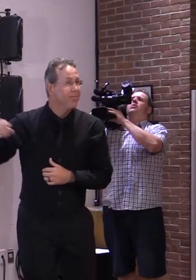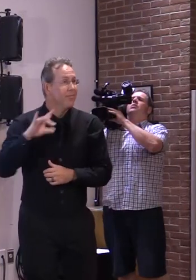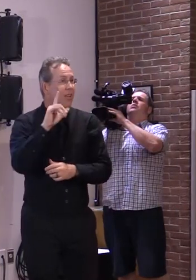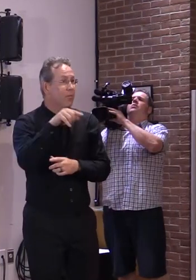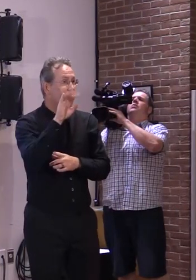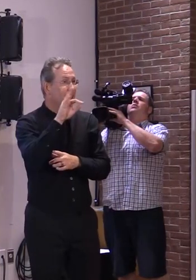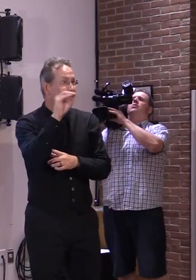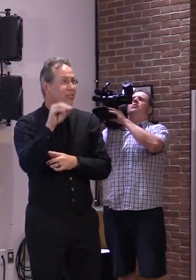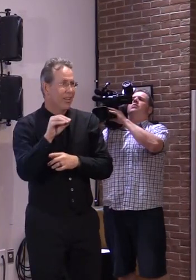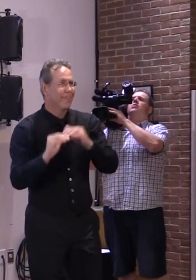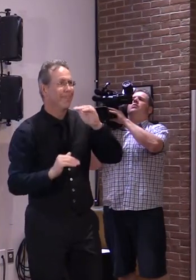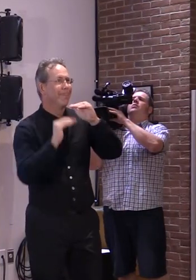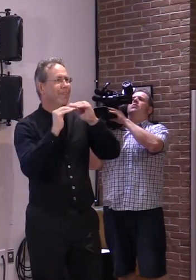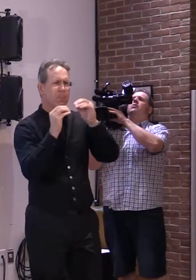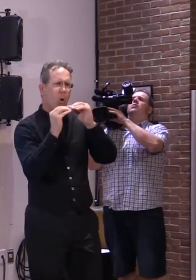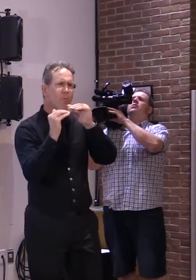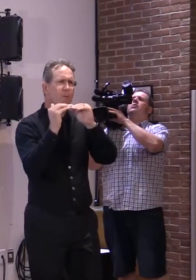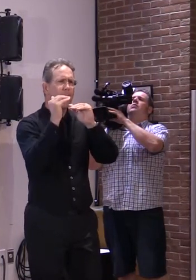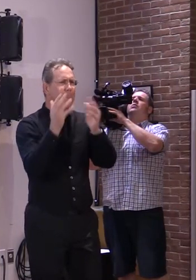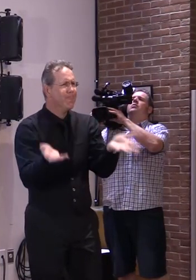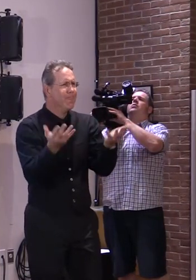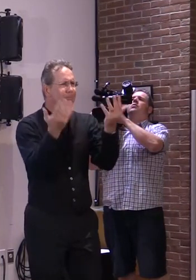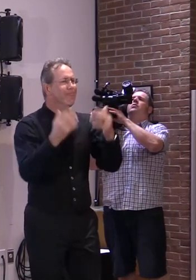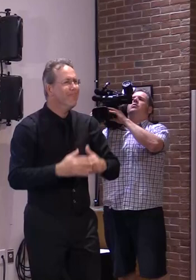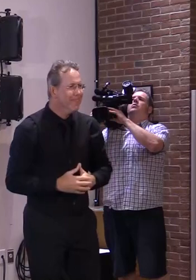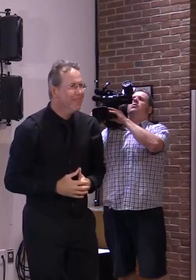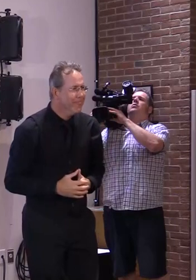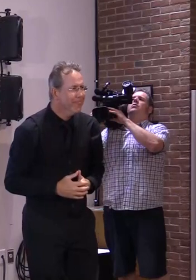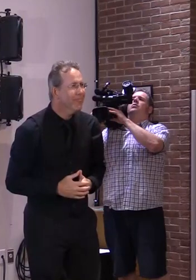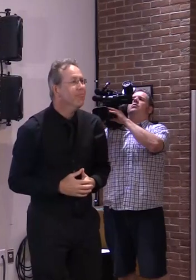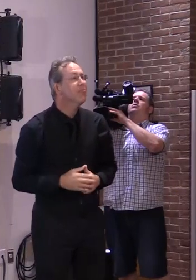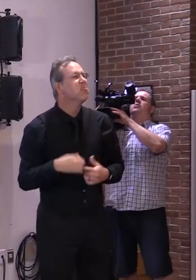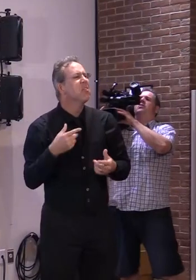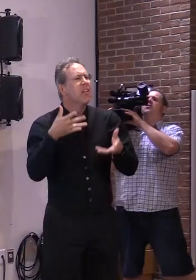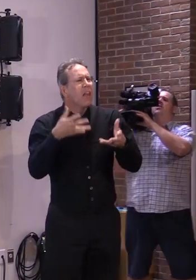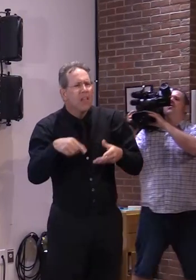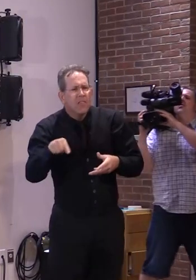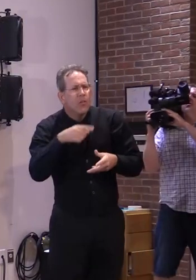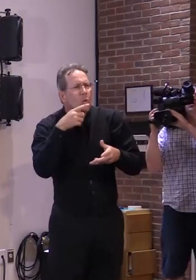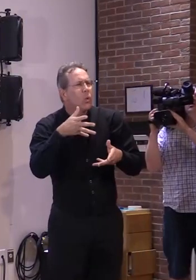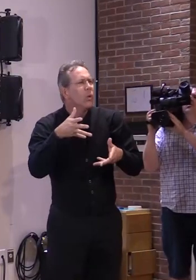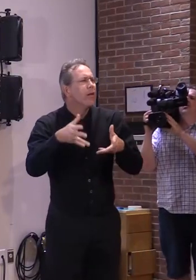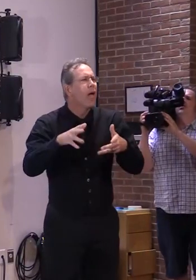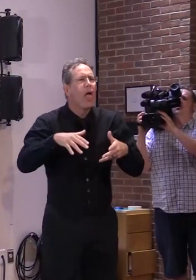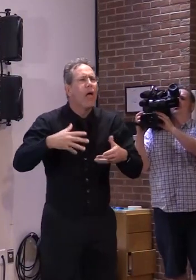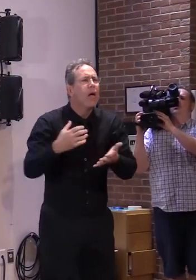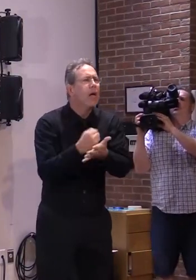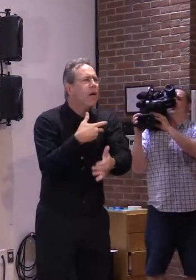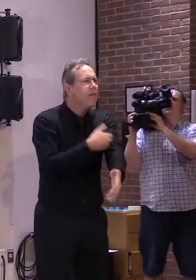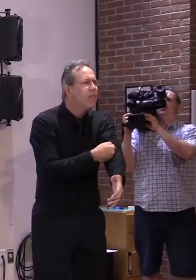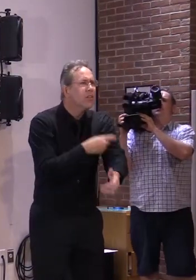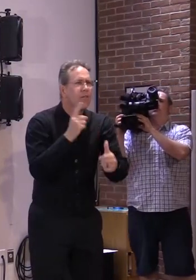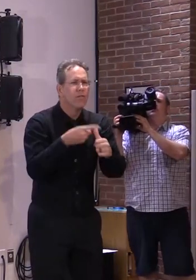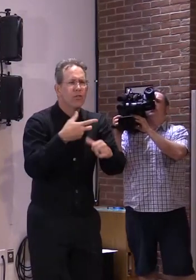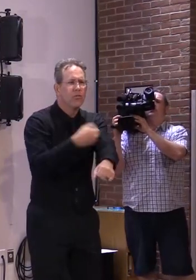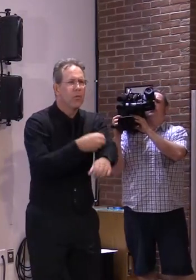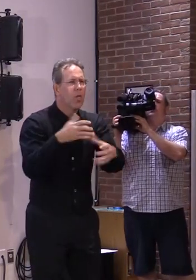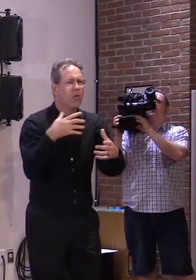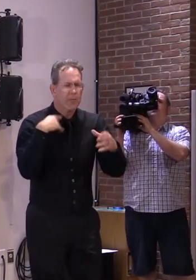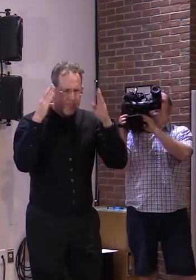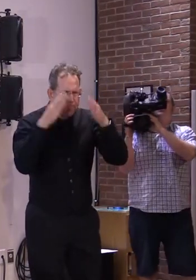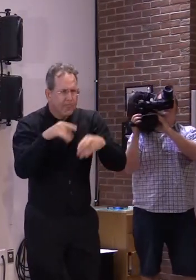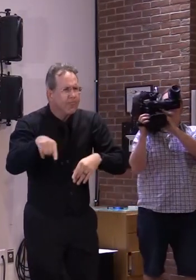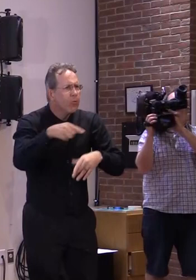eligible for vaccination who have not yet started their process. And Vermont continues to be a national